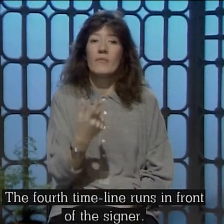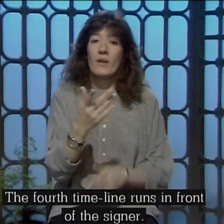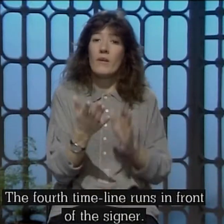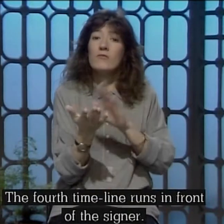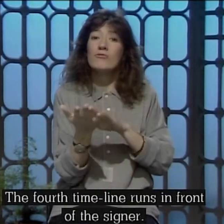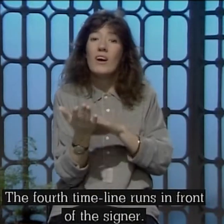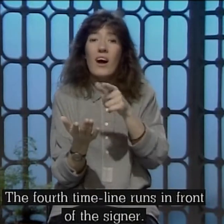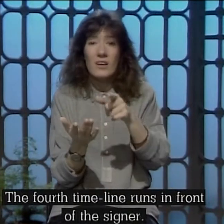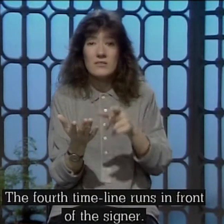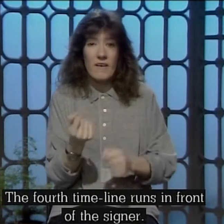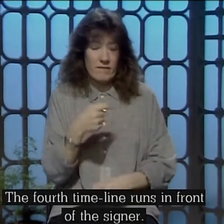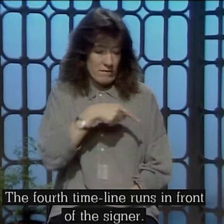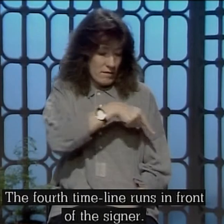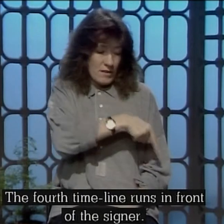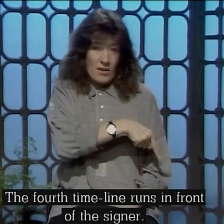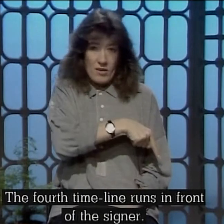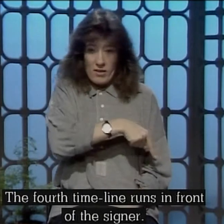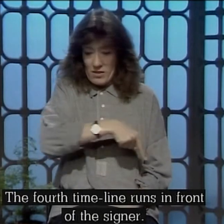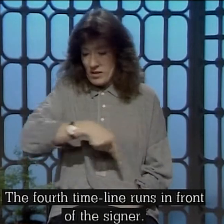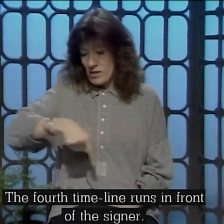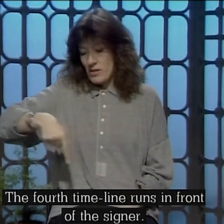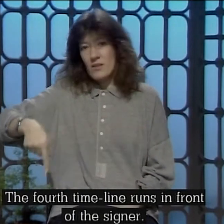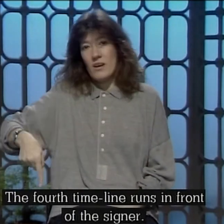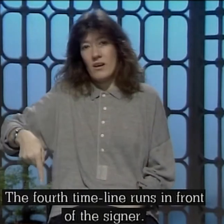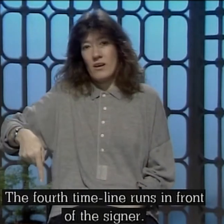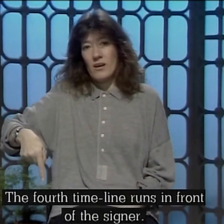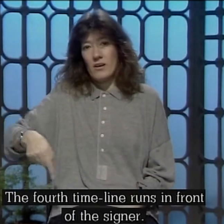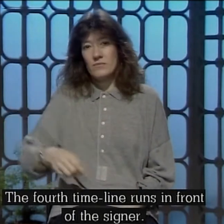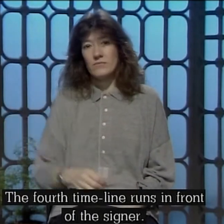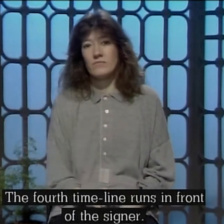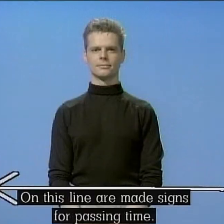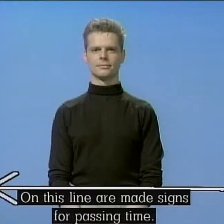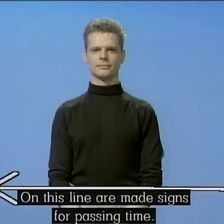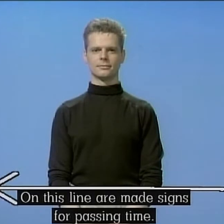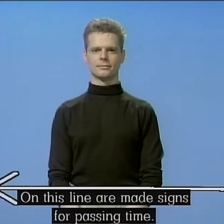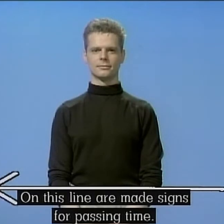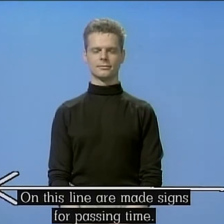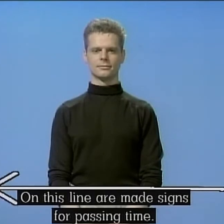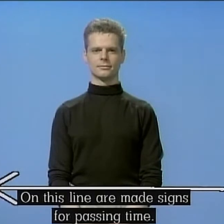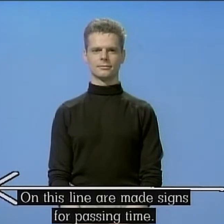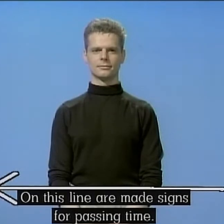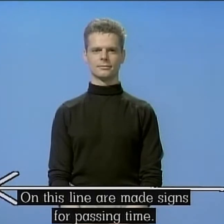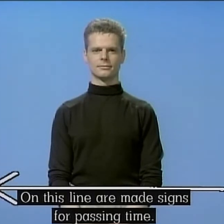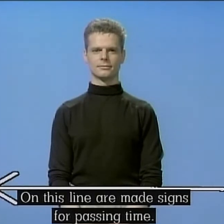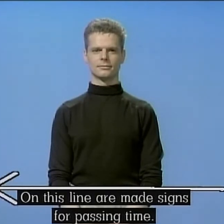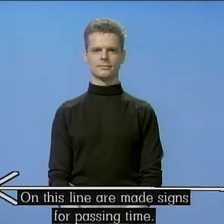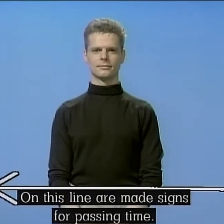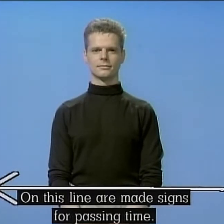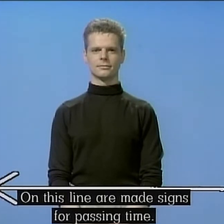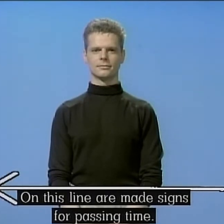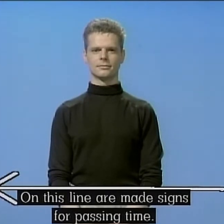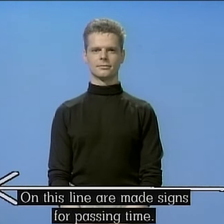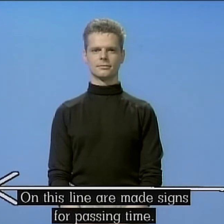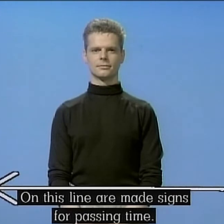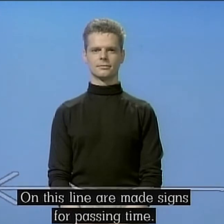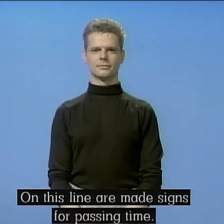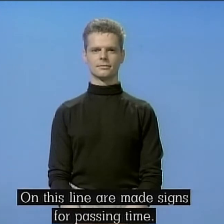The 4th timeline runs in front of the signer. On this line are made signs for passing time.